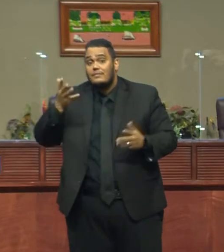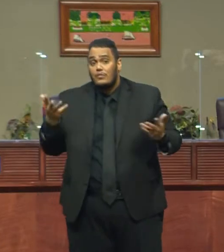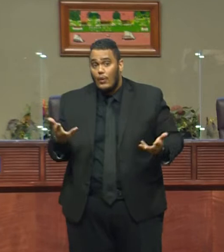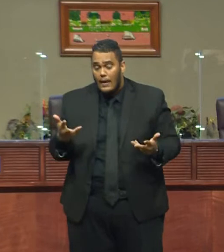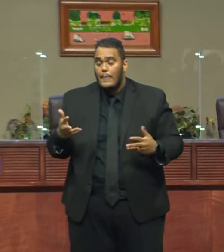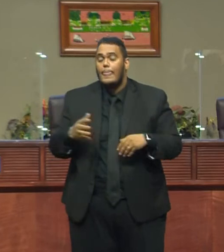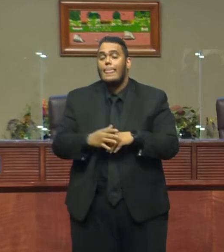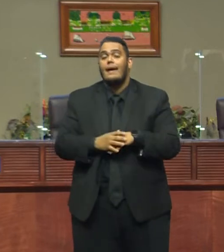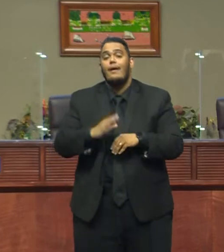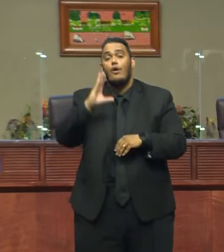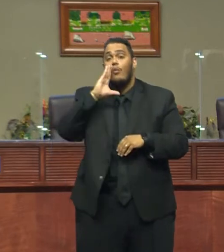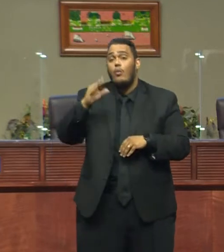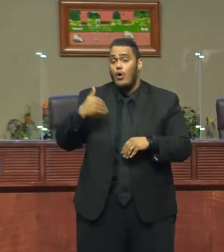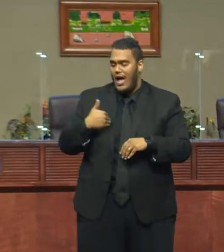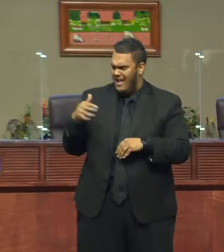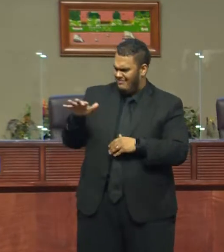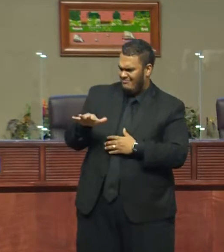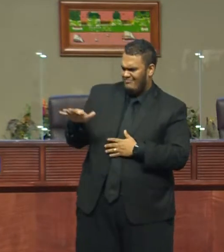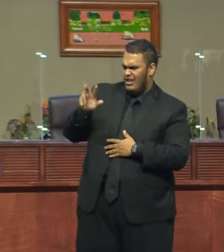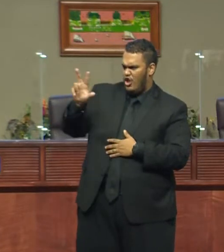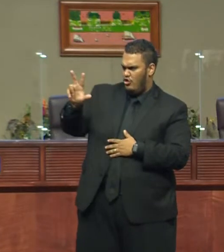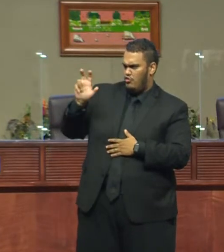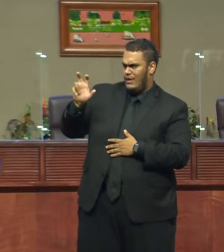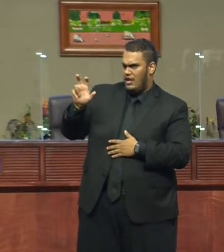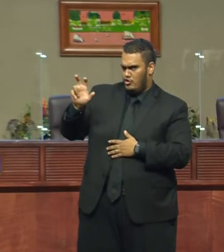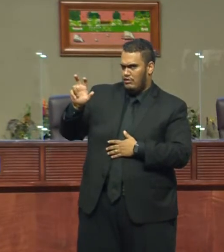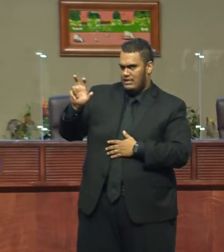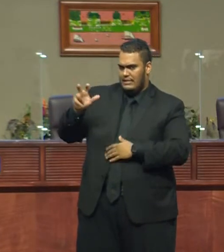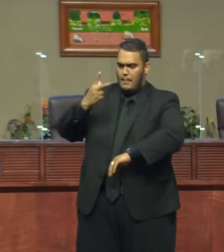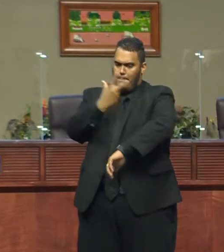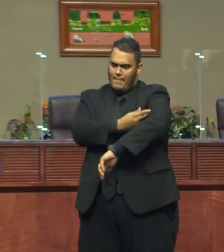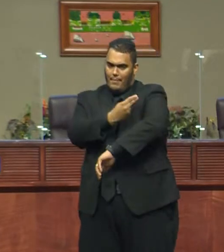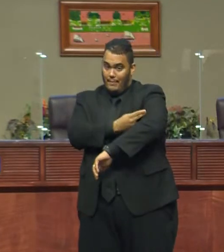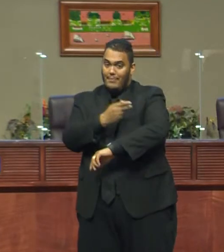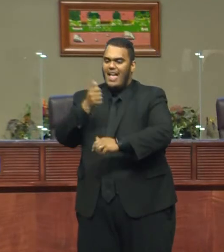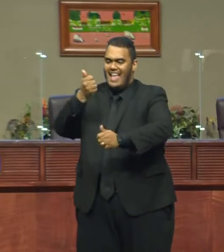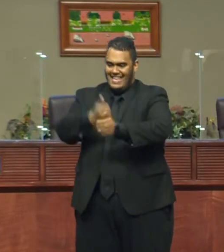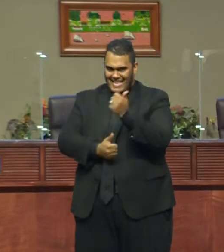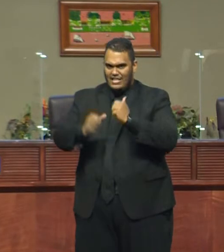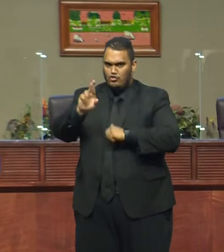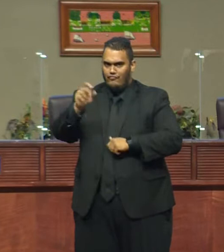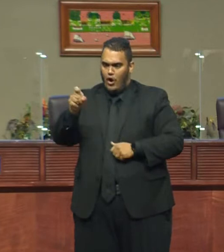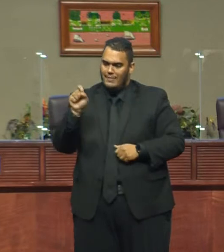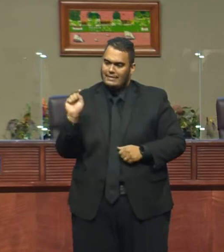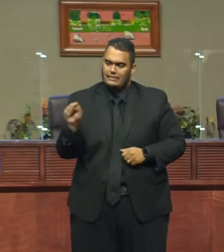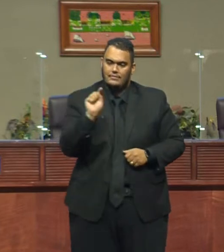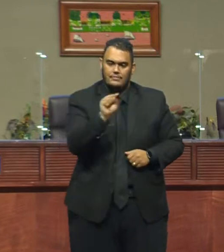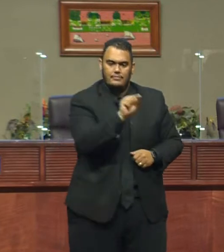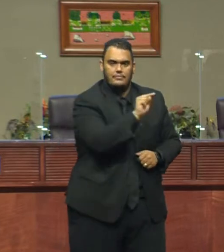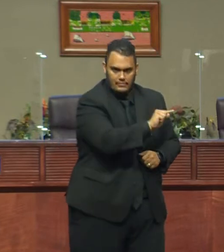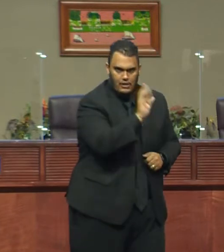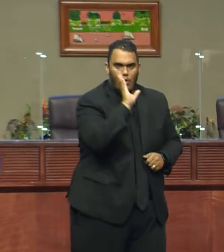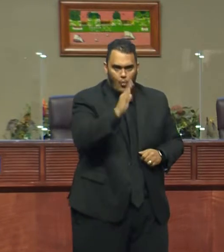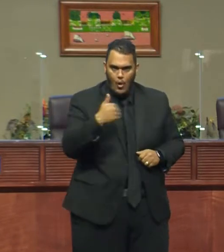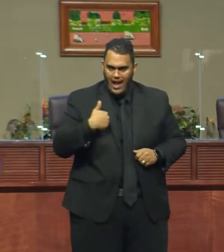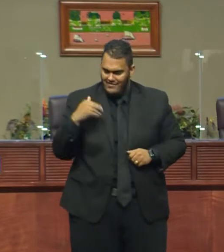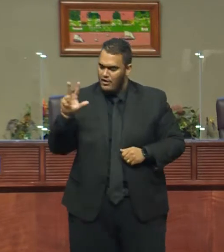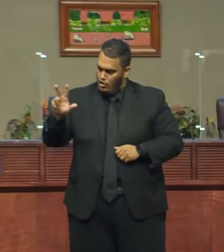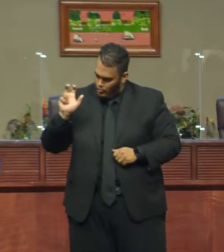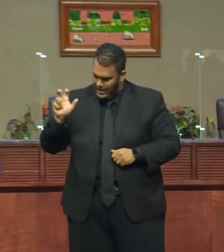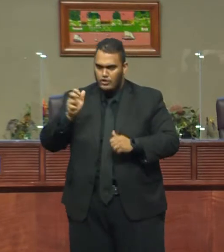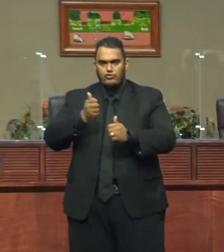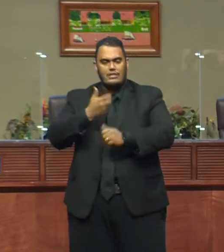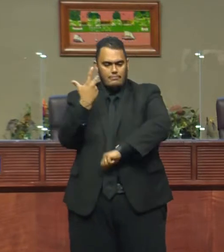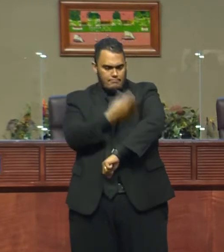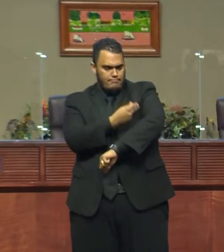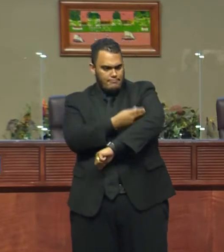300 doses at each of those locations. And we can see that beginning